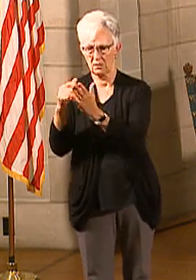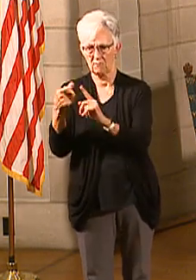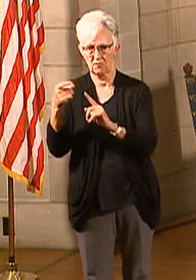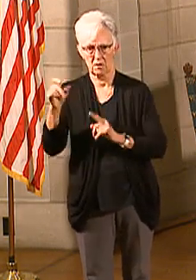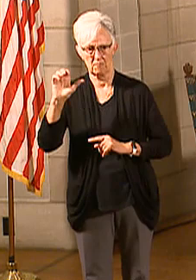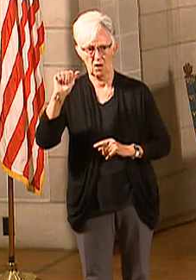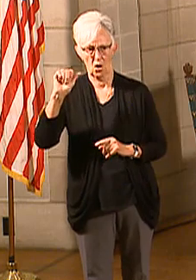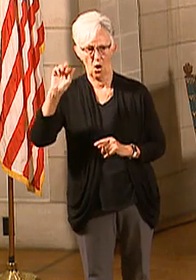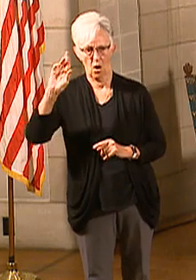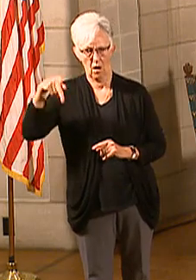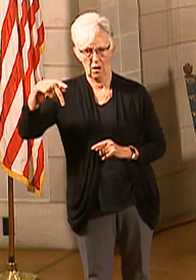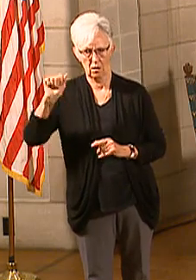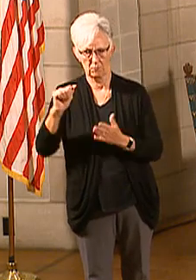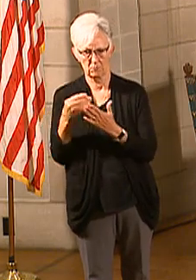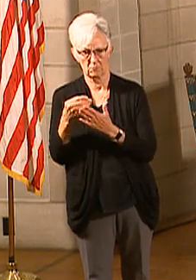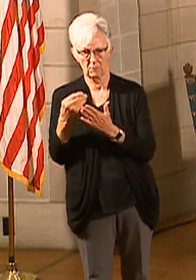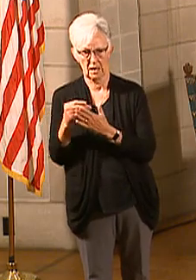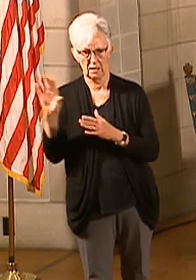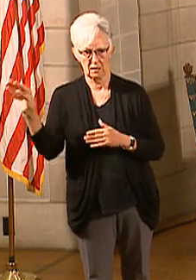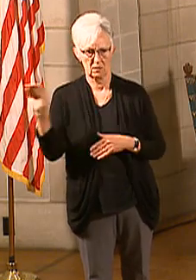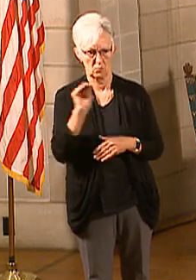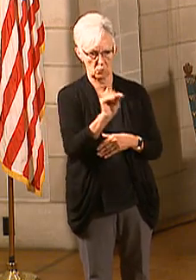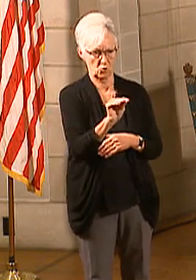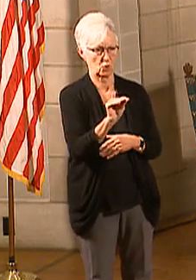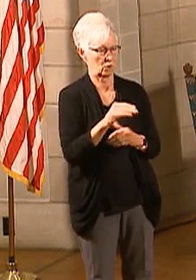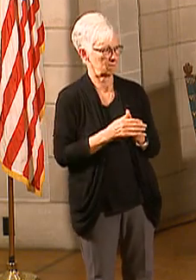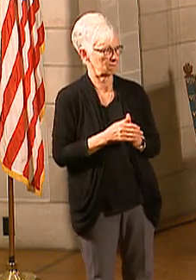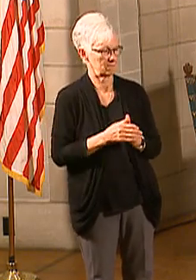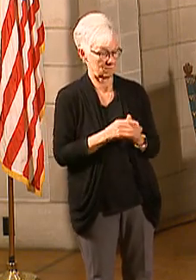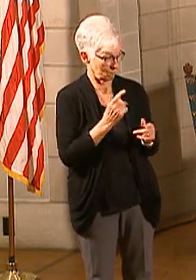that right? Okay, good. Yeah, good. Got that one right.